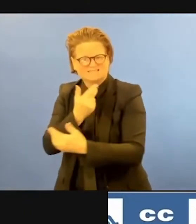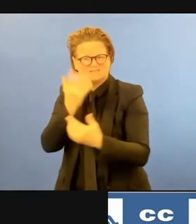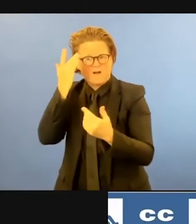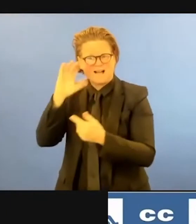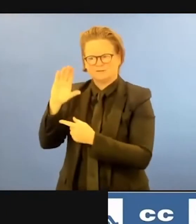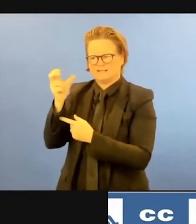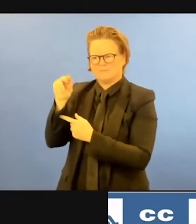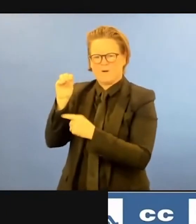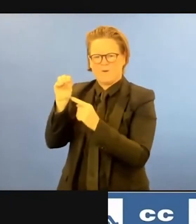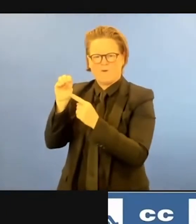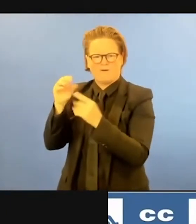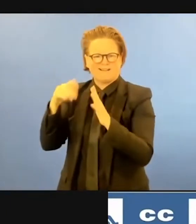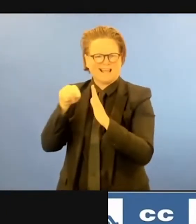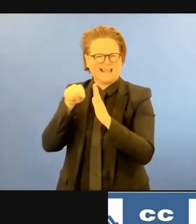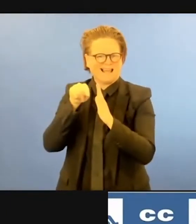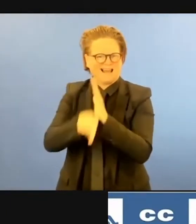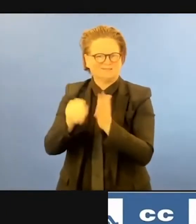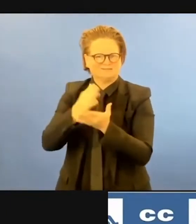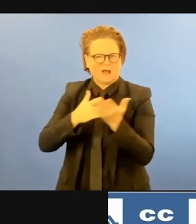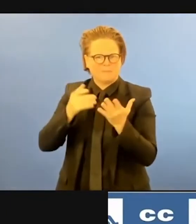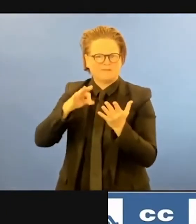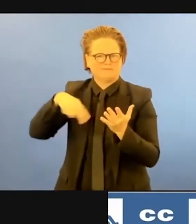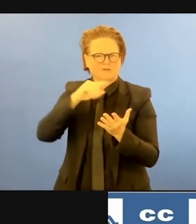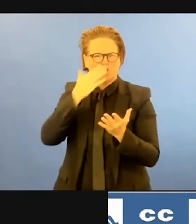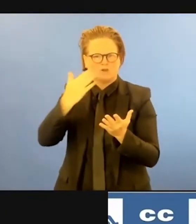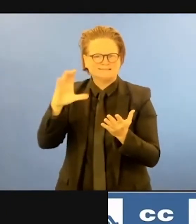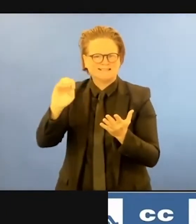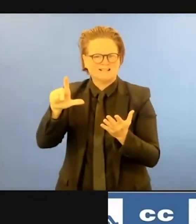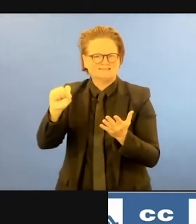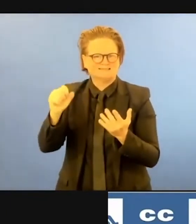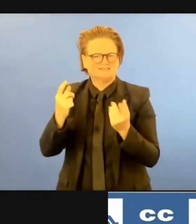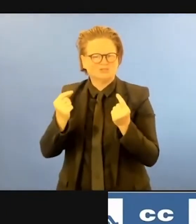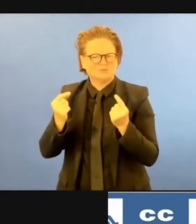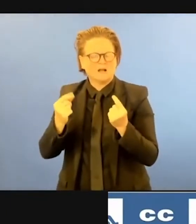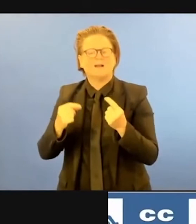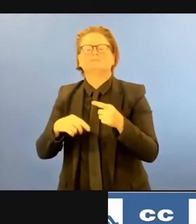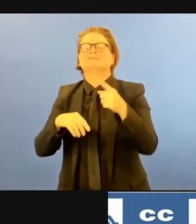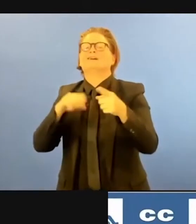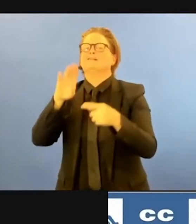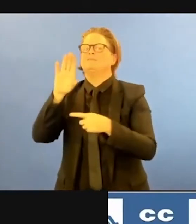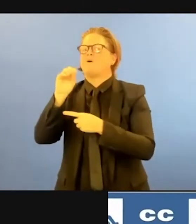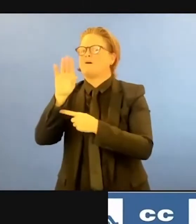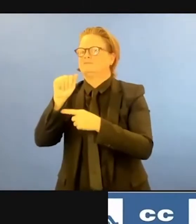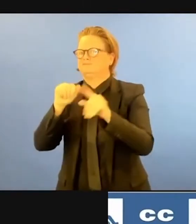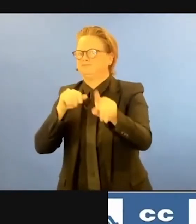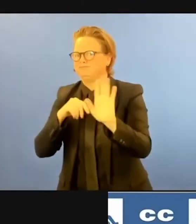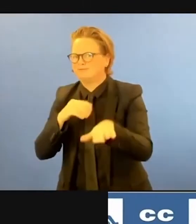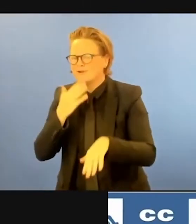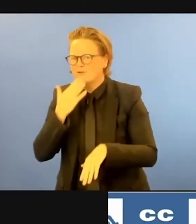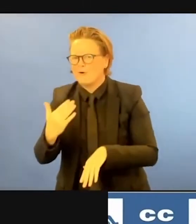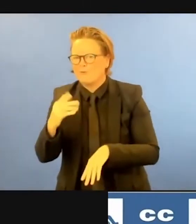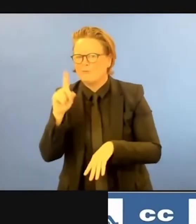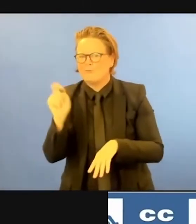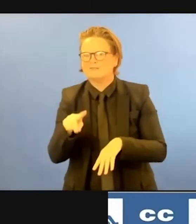That's a great question. I think that's a question that you really have to talk to your provider about. Different chemotherapies affect the immune